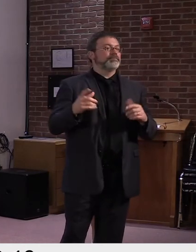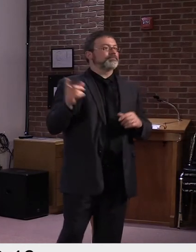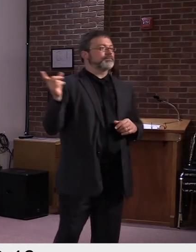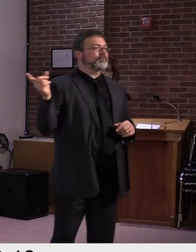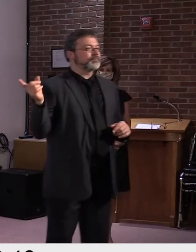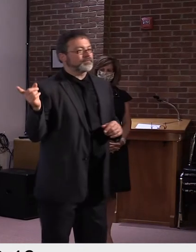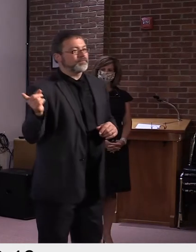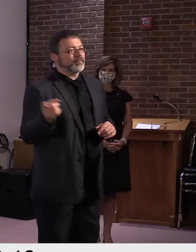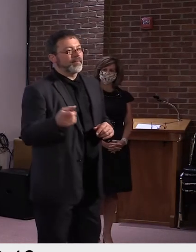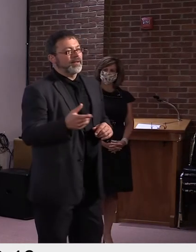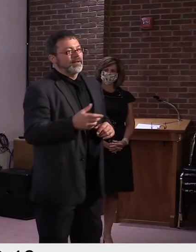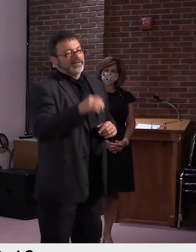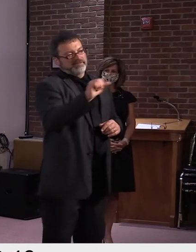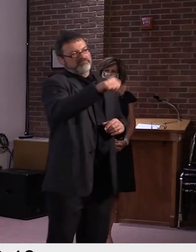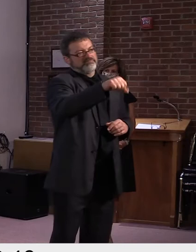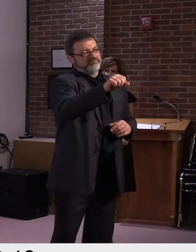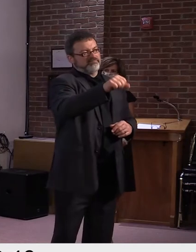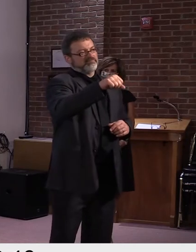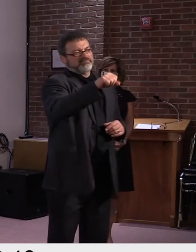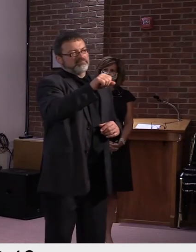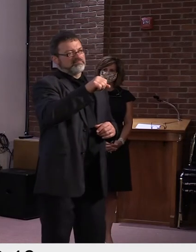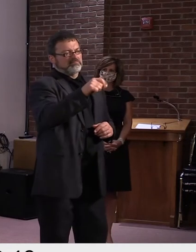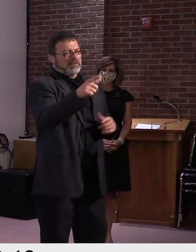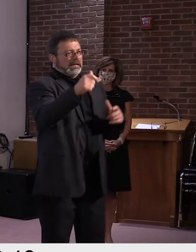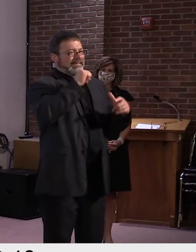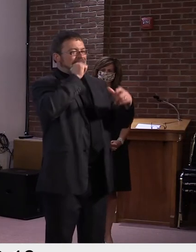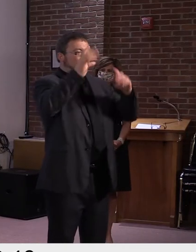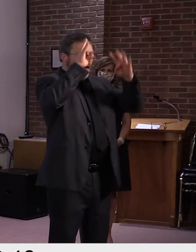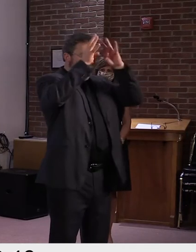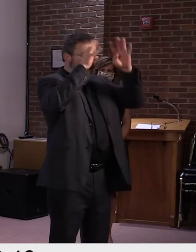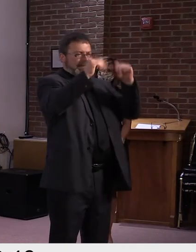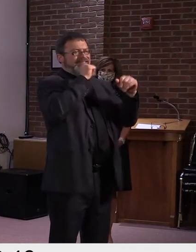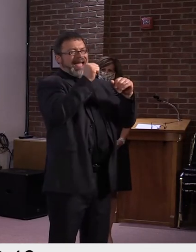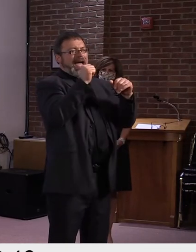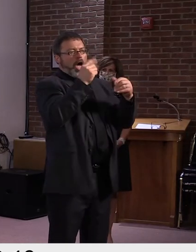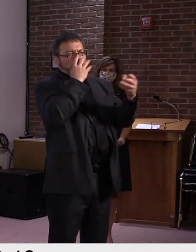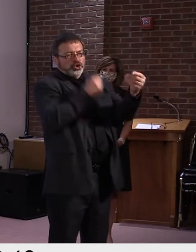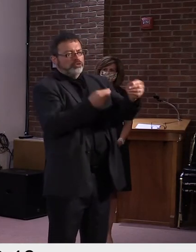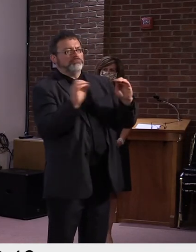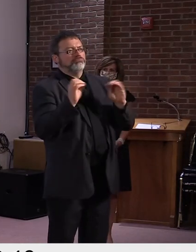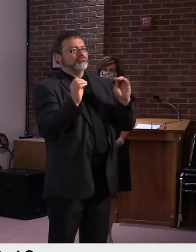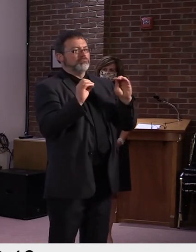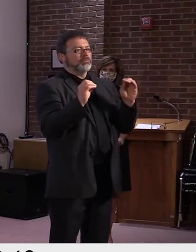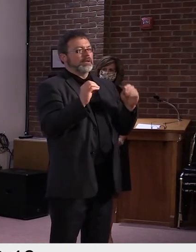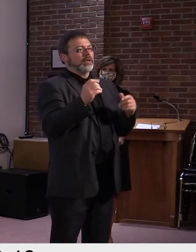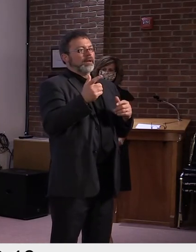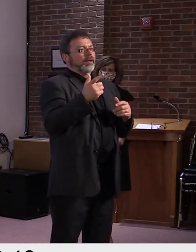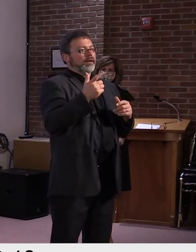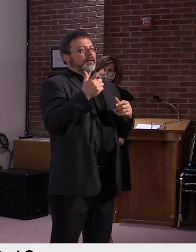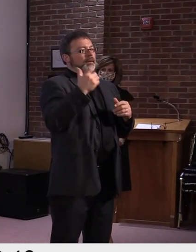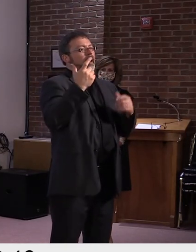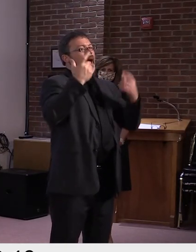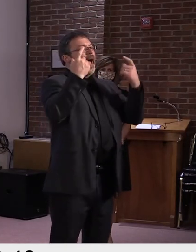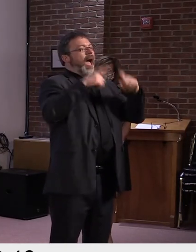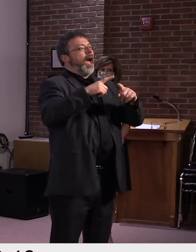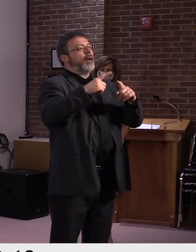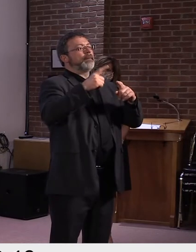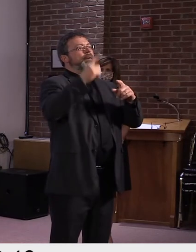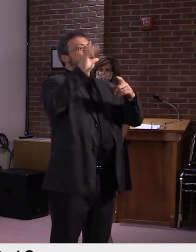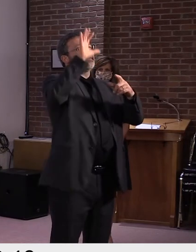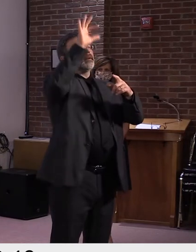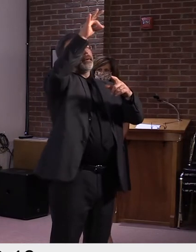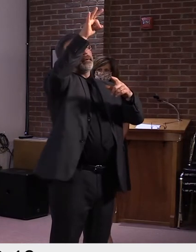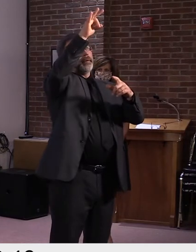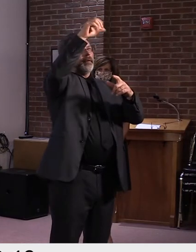one garage. So I don't know if I call it a hoax, but it certainly wasn't what everyone thought it was. But